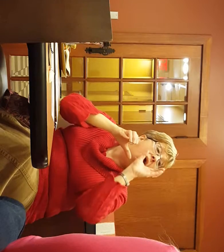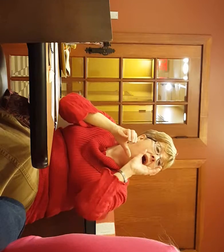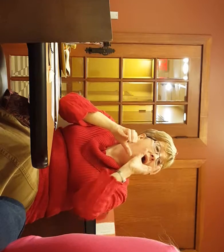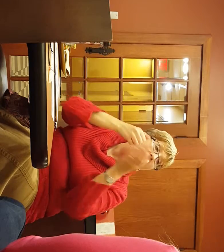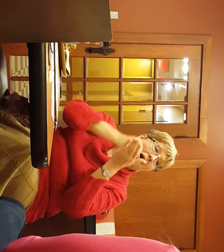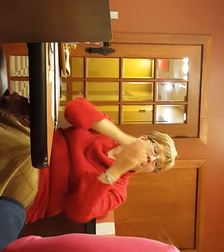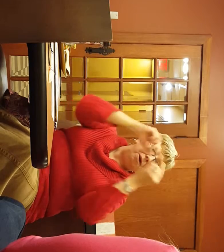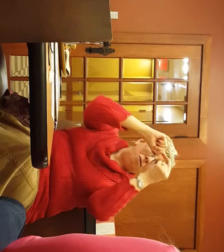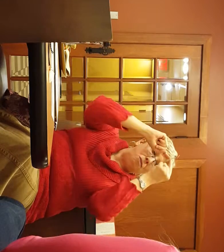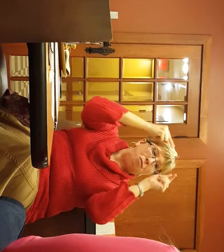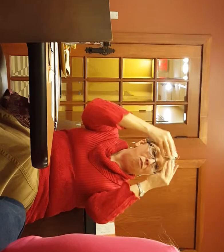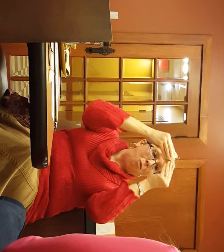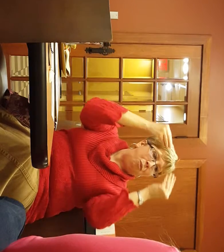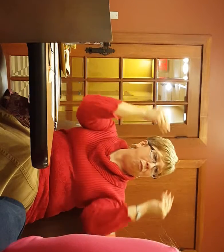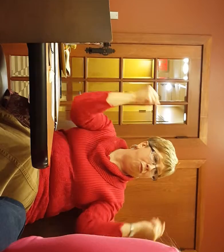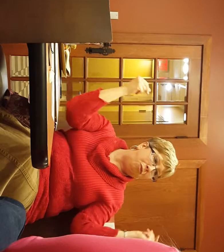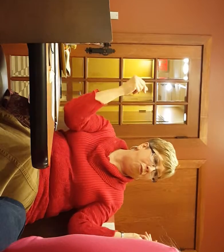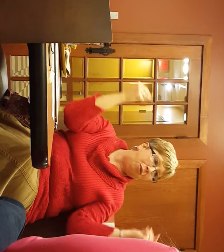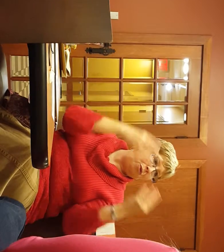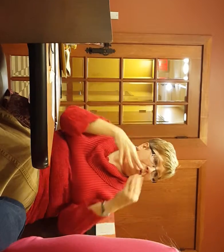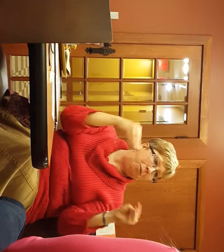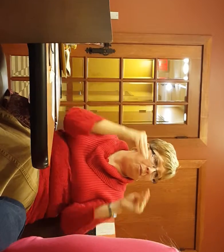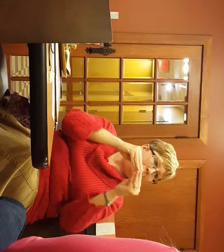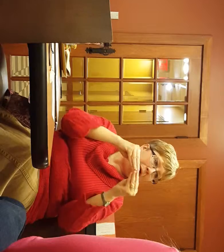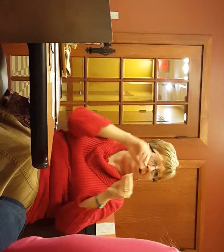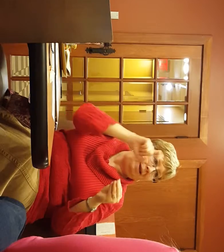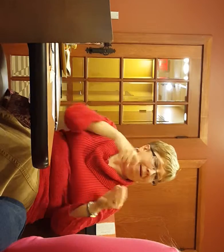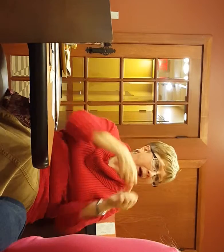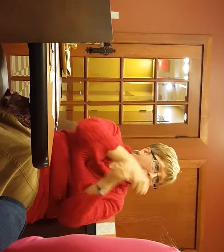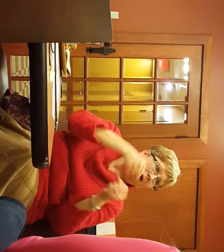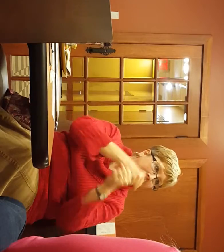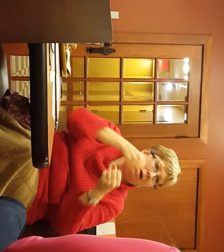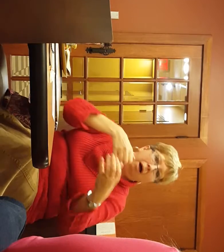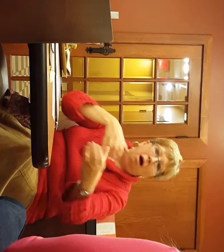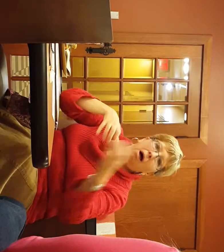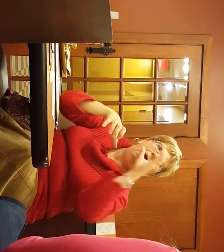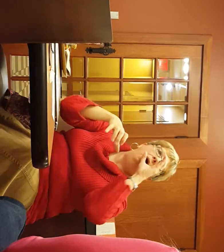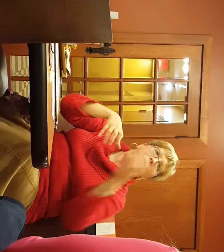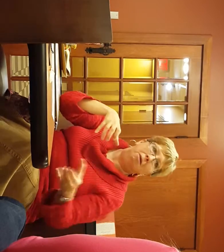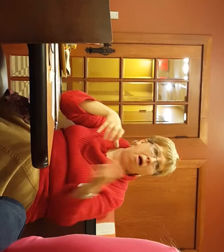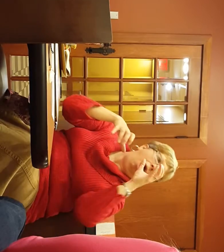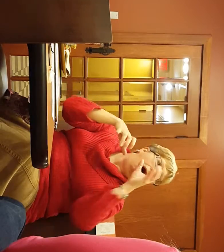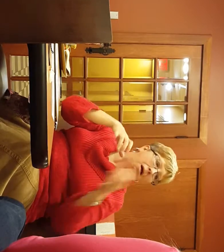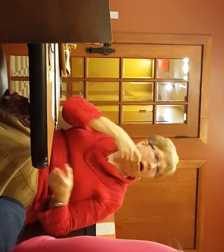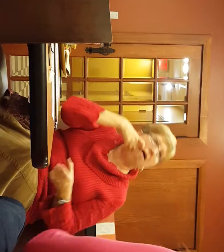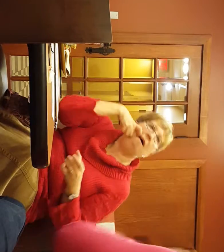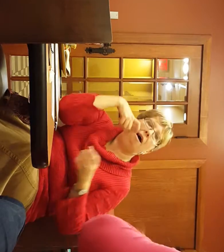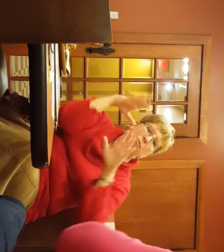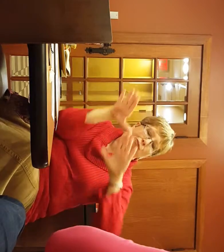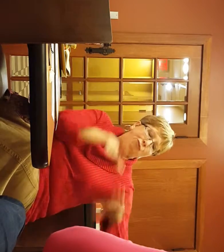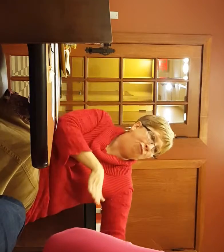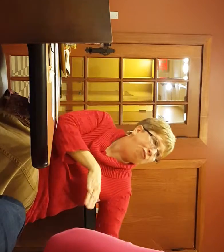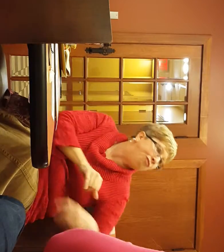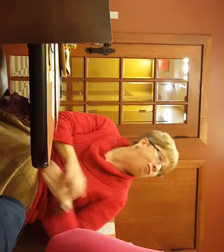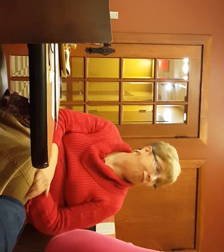like tangerine. And it's either peppermint or cinnamon. Oh yeah, There's an interesting. And that's why I'm like, okay, wake me up.